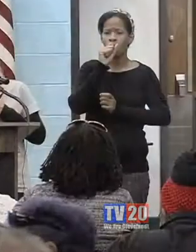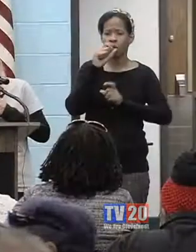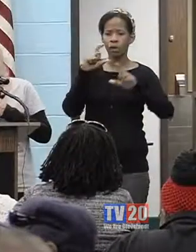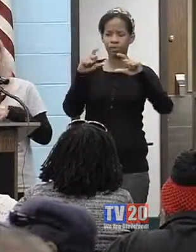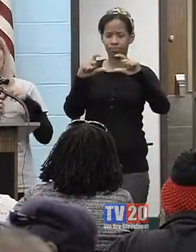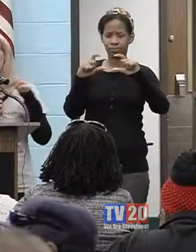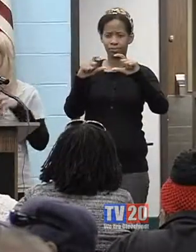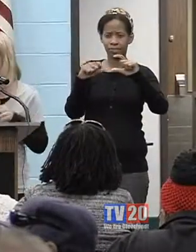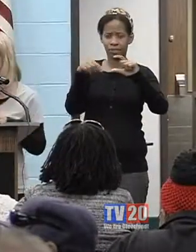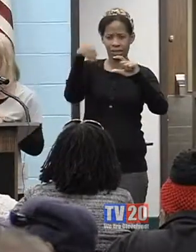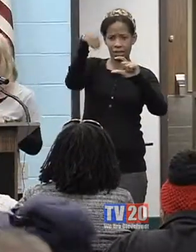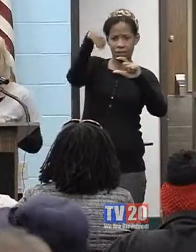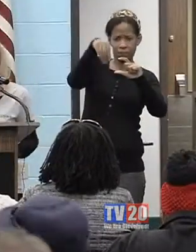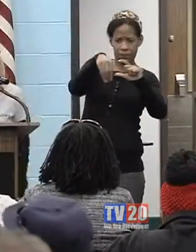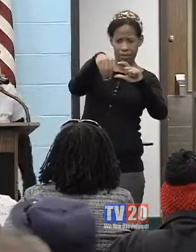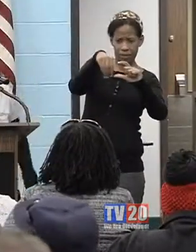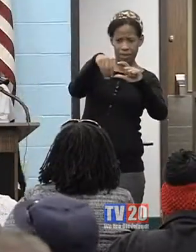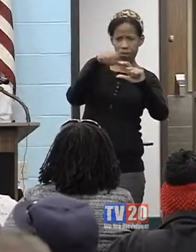So the audio labeler.